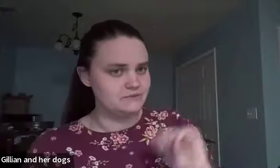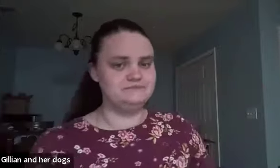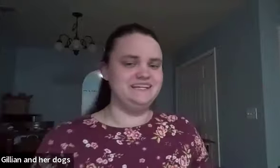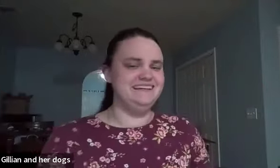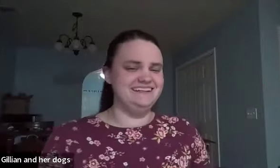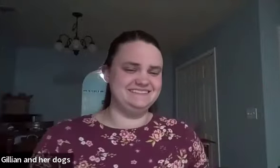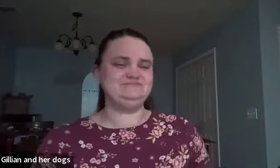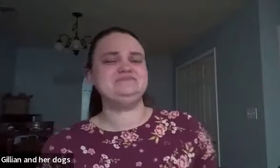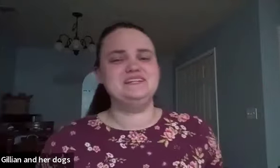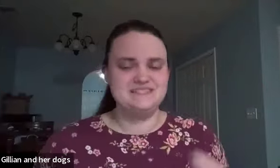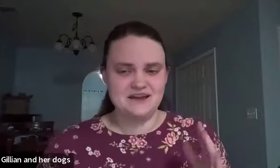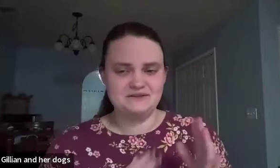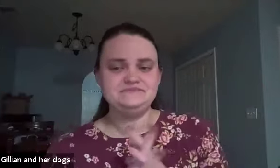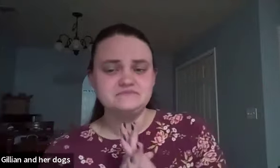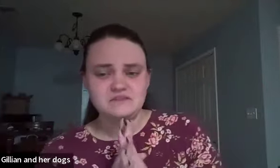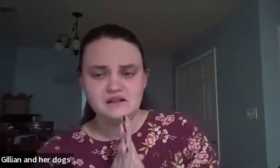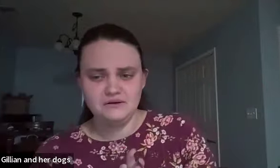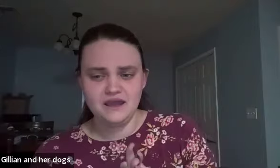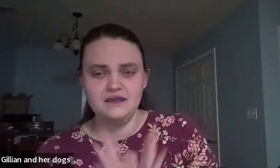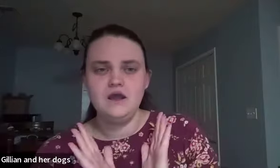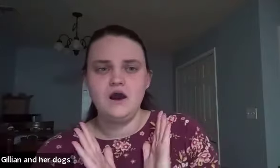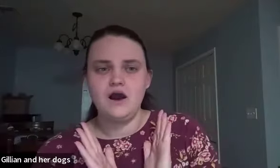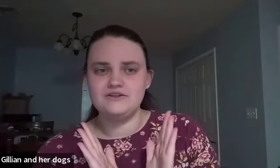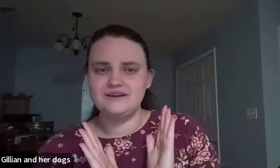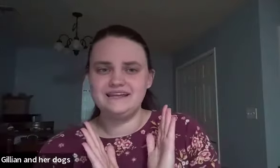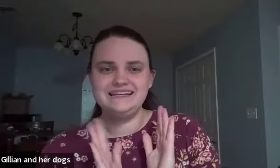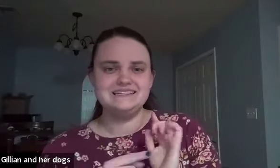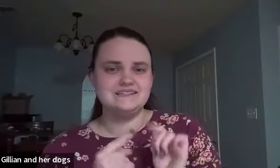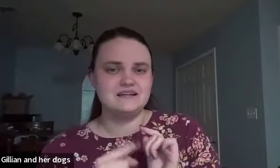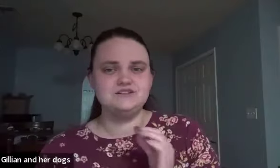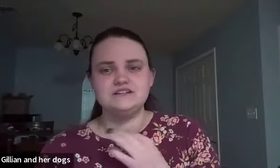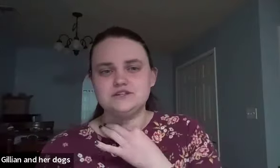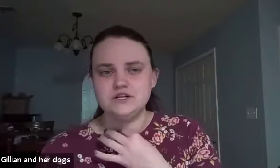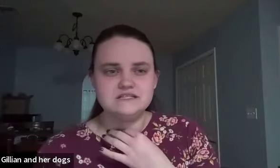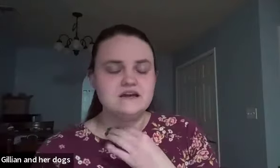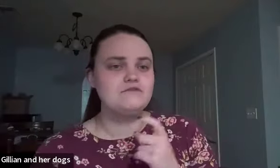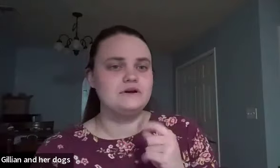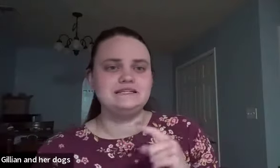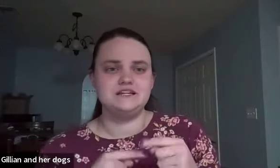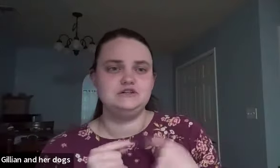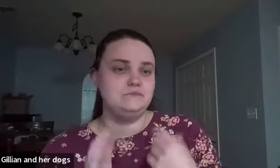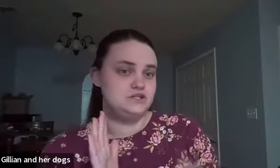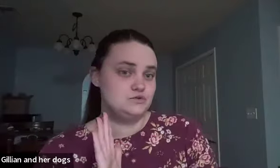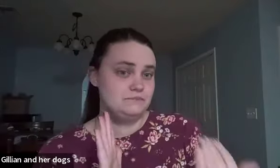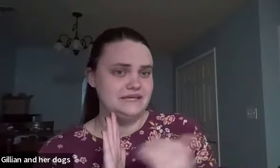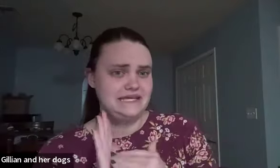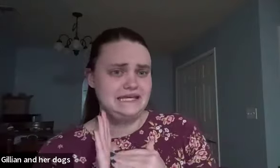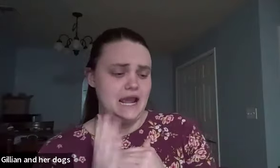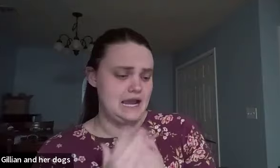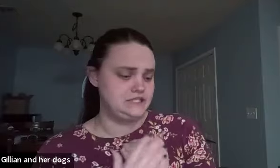will. So, okay. Are there any signs you guys are curious of or any signs you need me to repeat? I